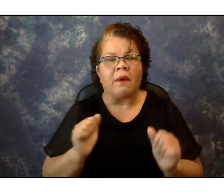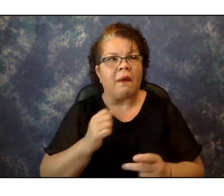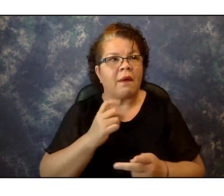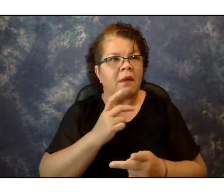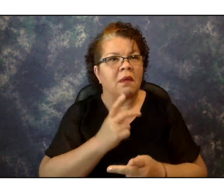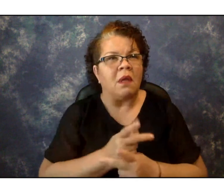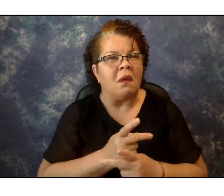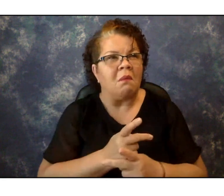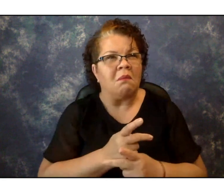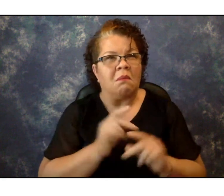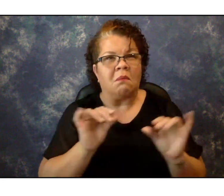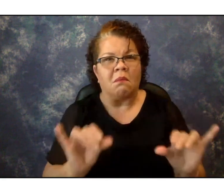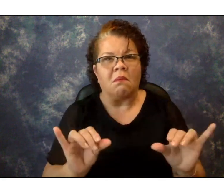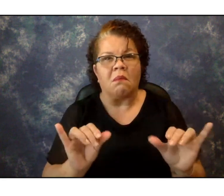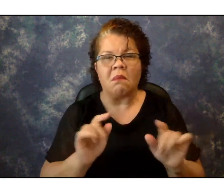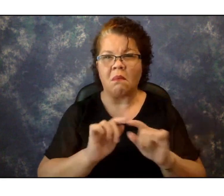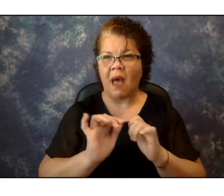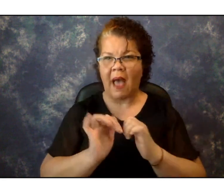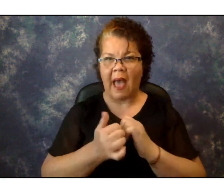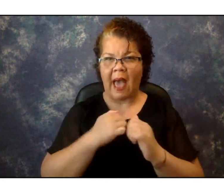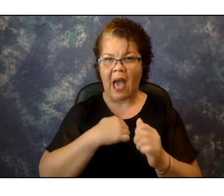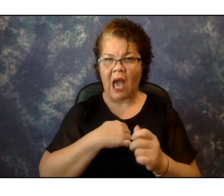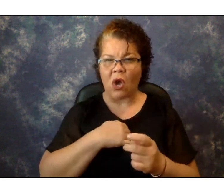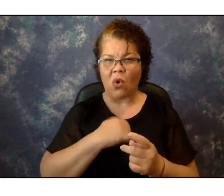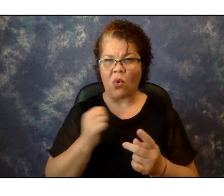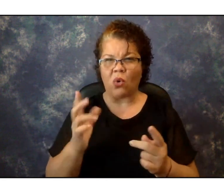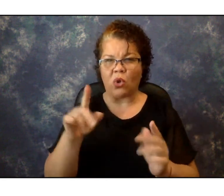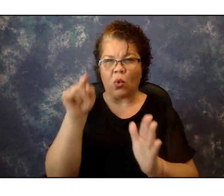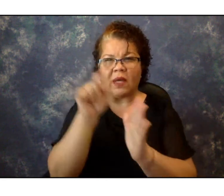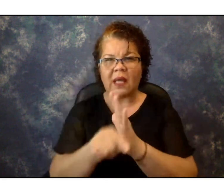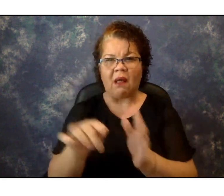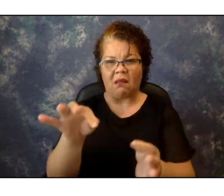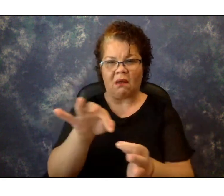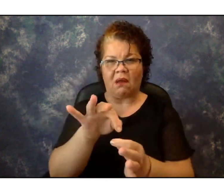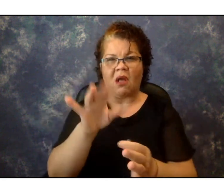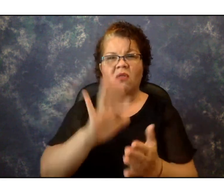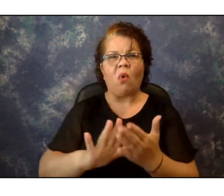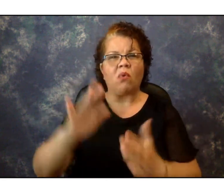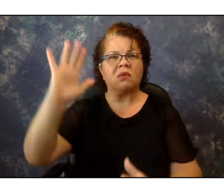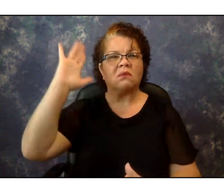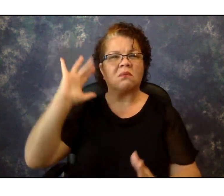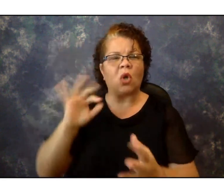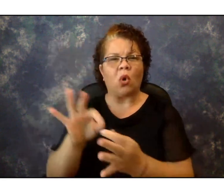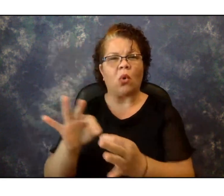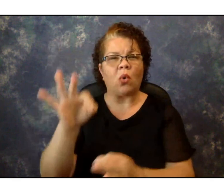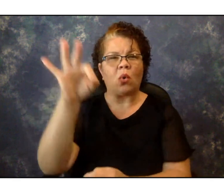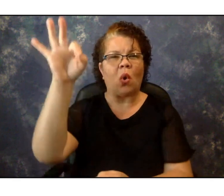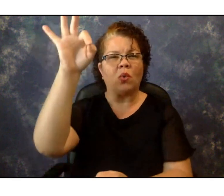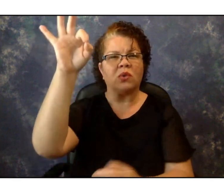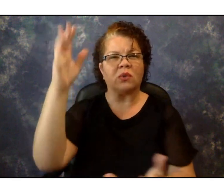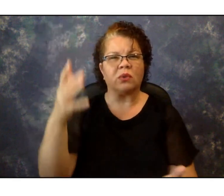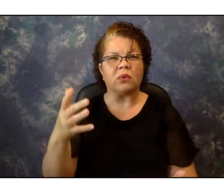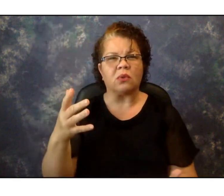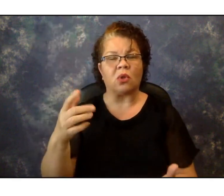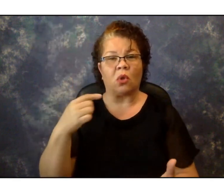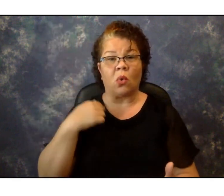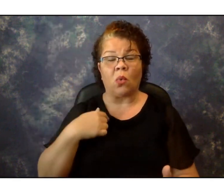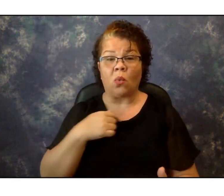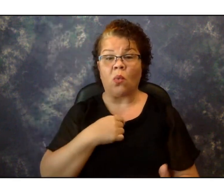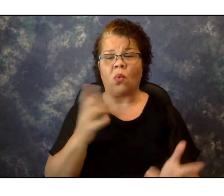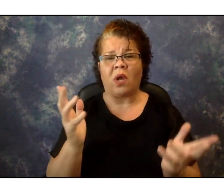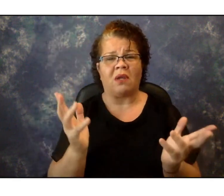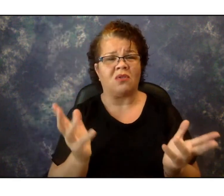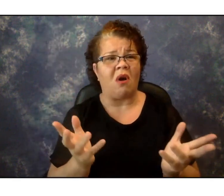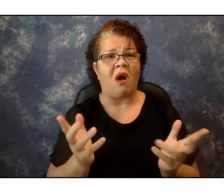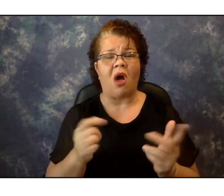a ghost? The fog of our outdoor talk, we breathe, we grieve, we